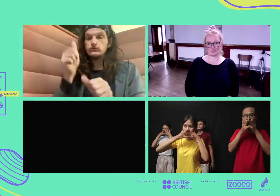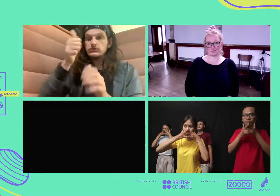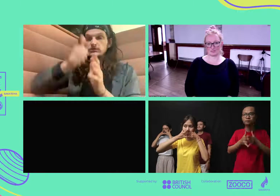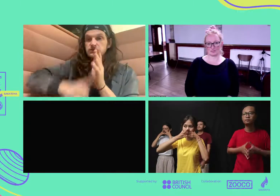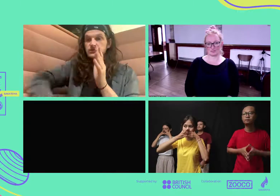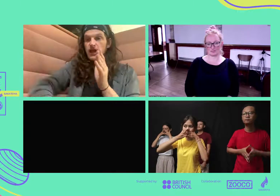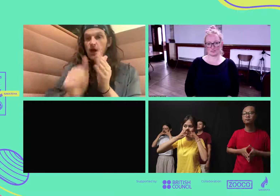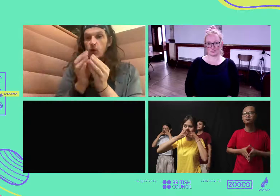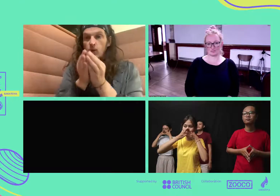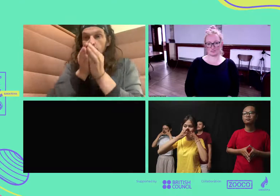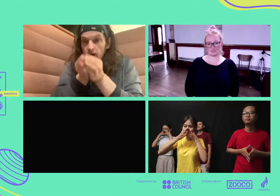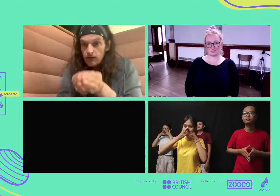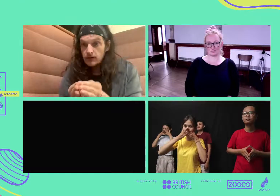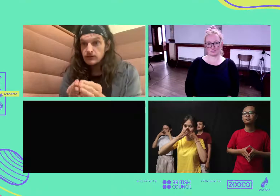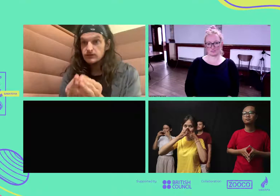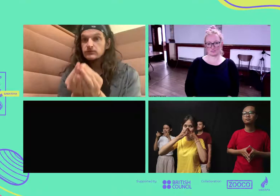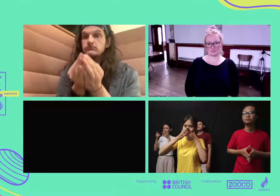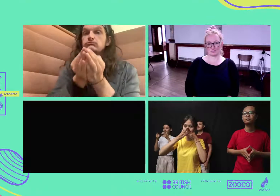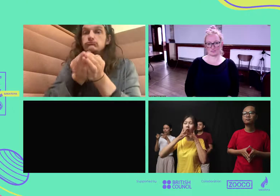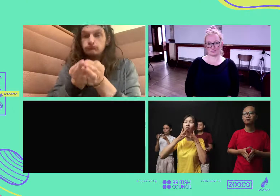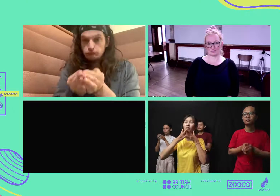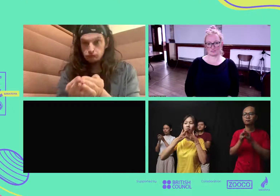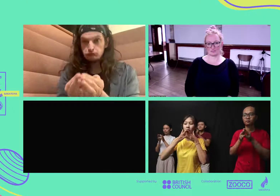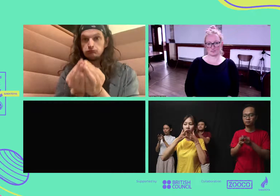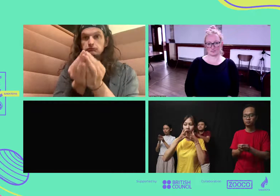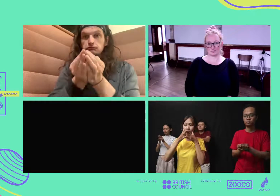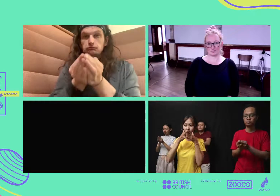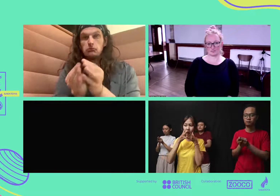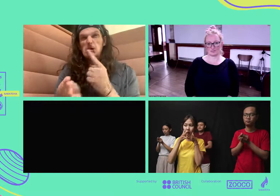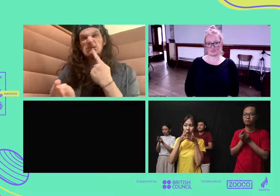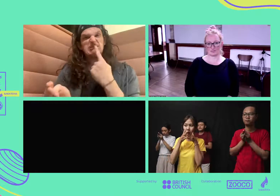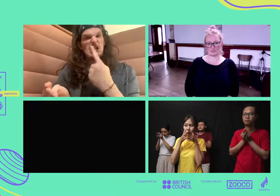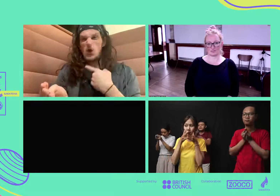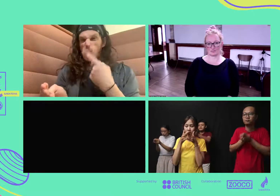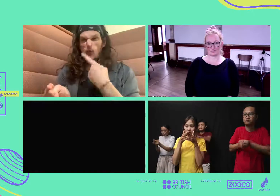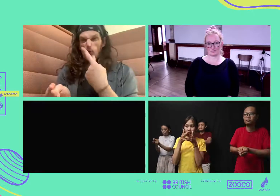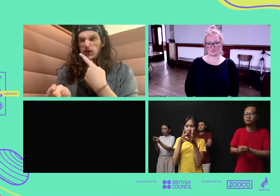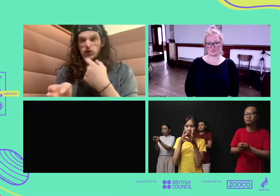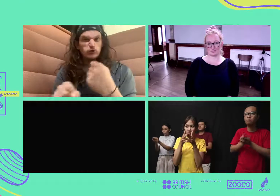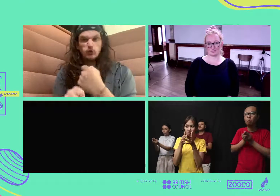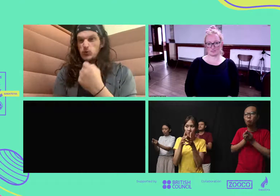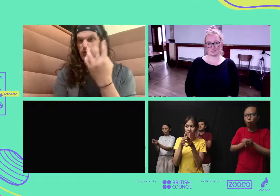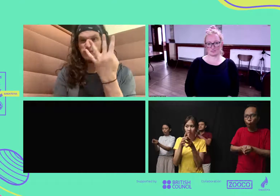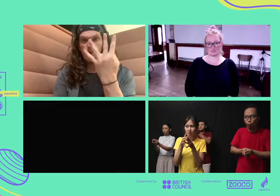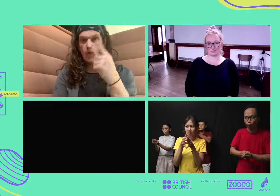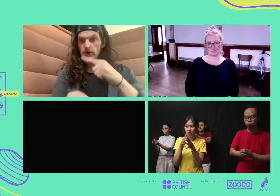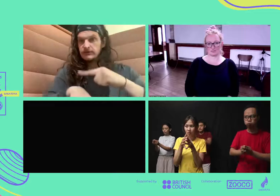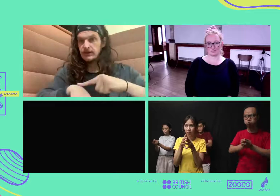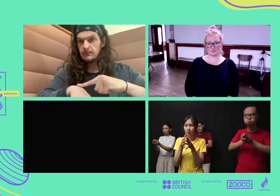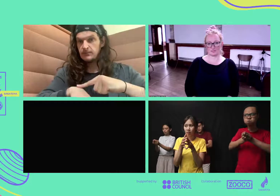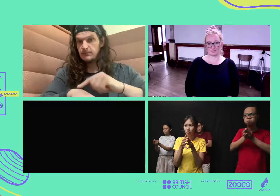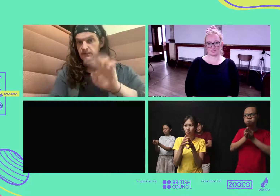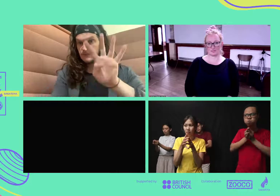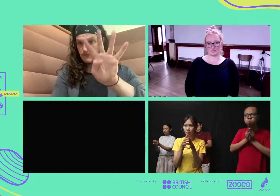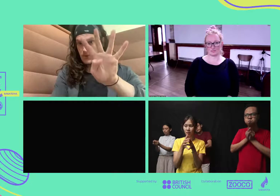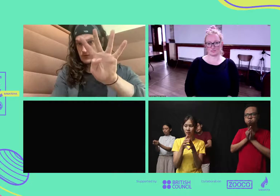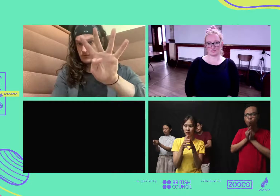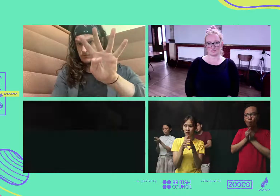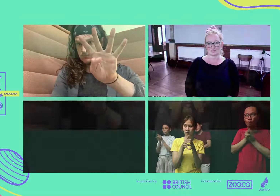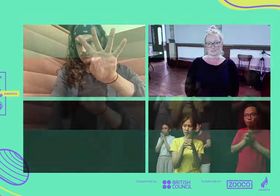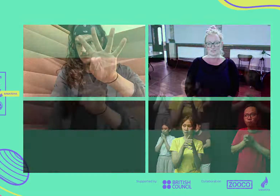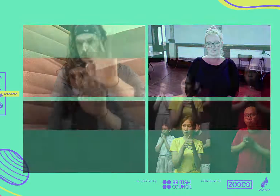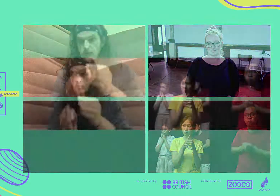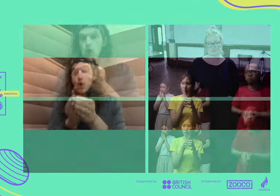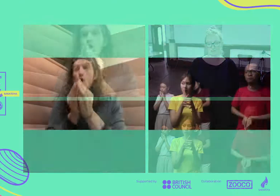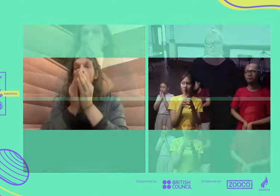So I want you to think about creating a story with that. So if you started with that hand shape and you had the boat,